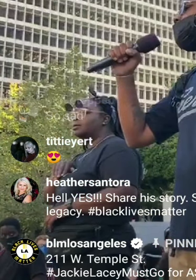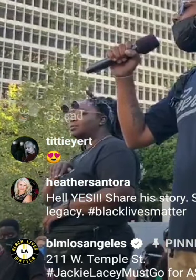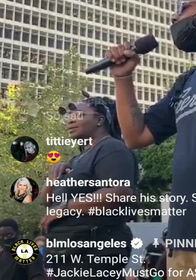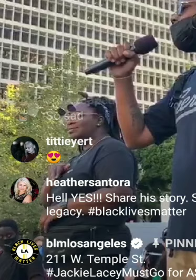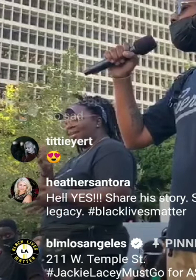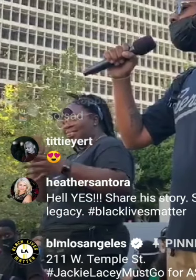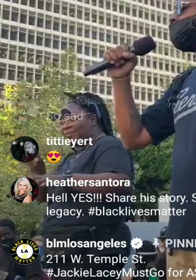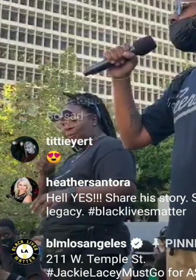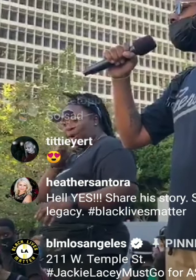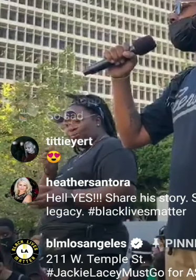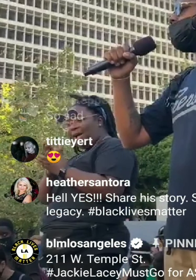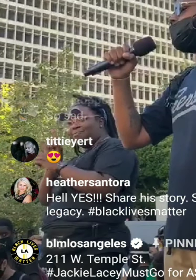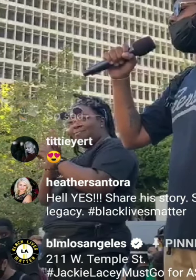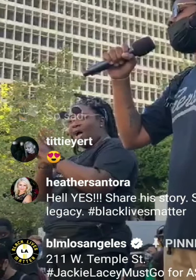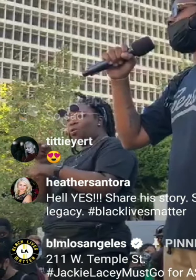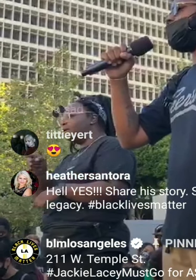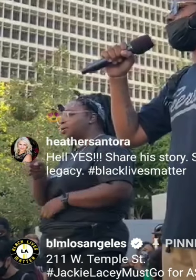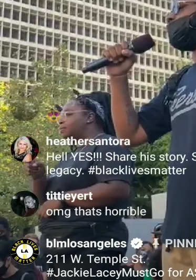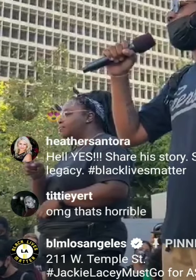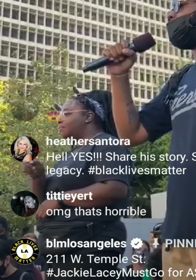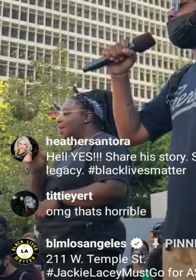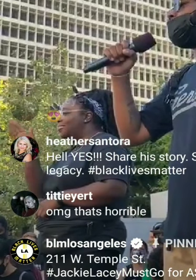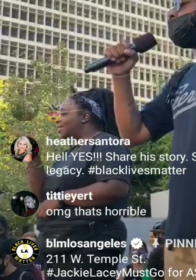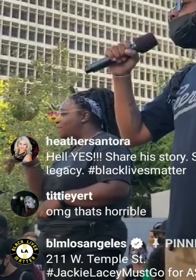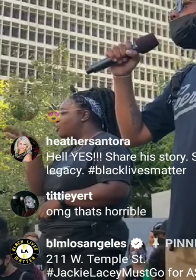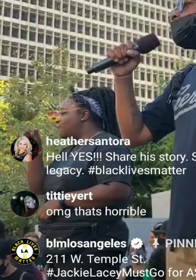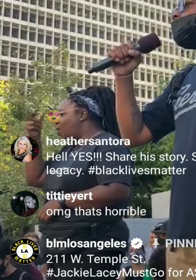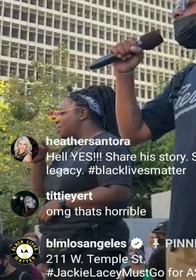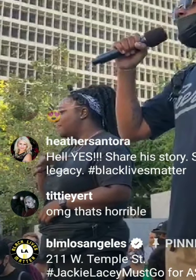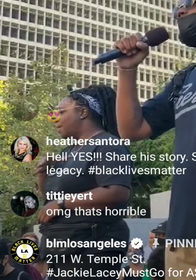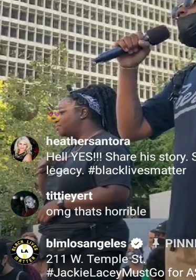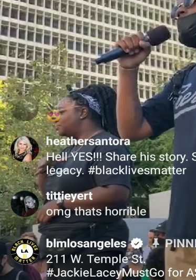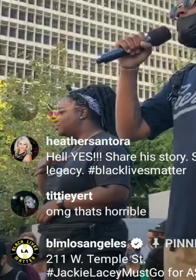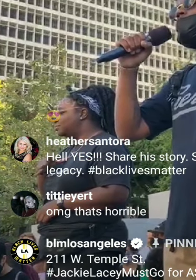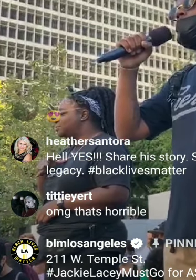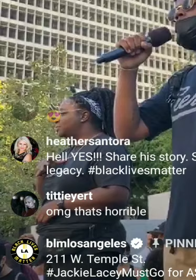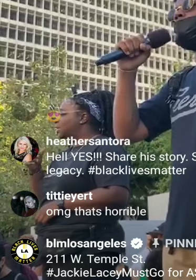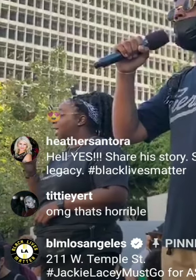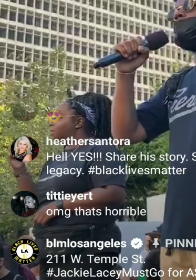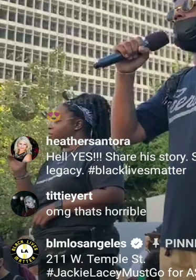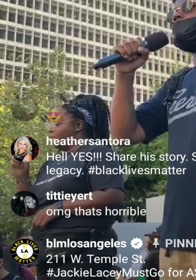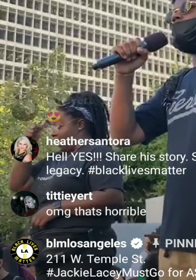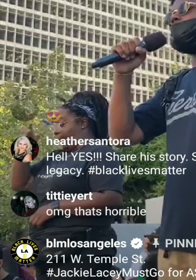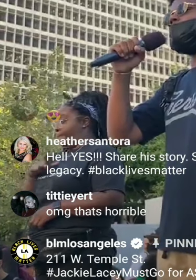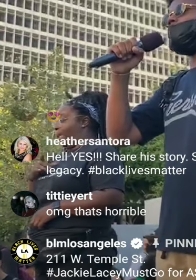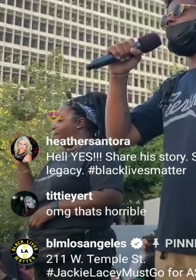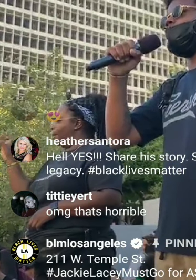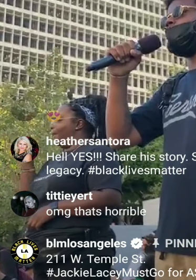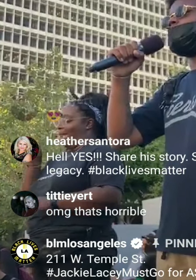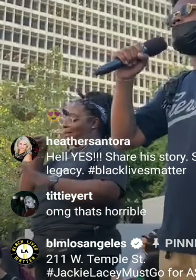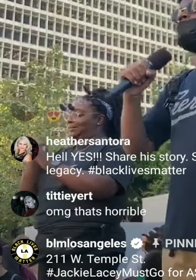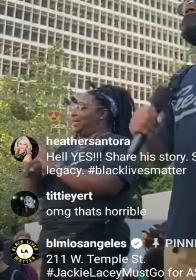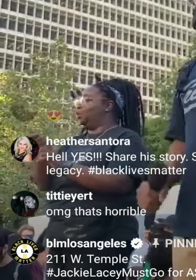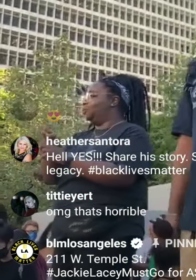and I wanted to throw my carry-on up, and a small older man, he popped up. And he said, "Do you belong